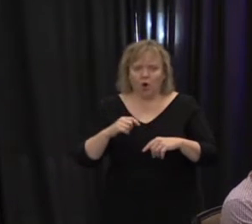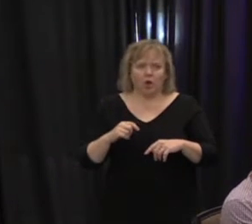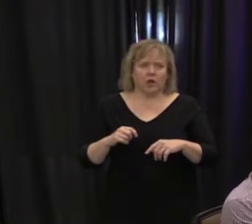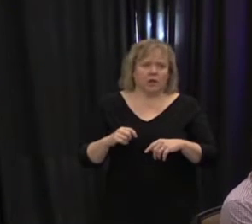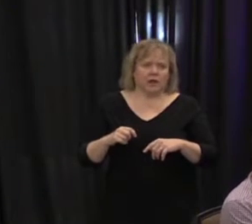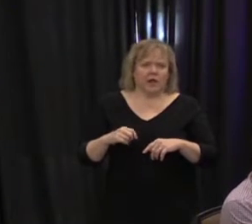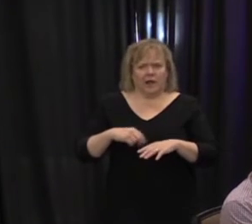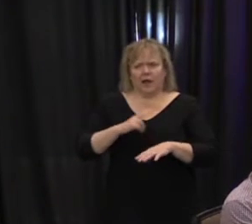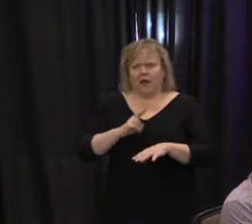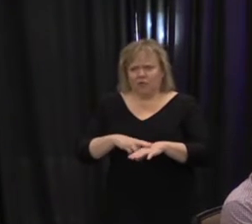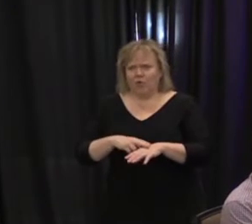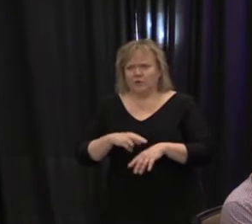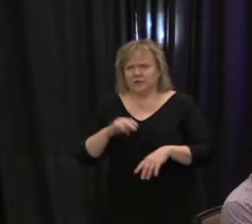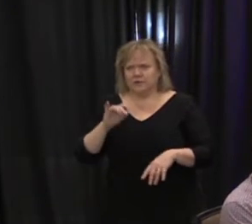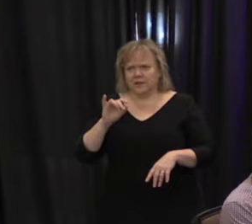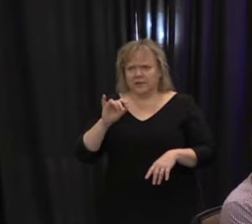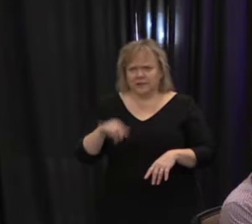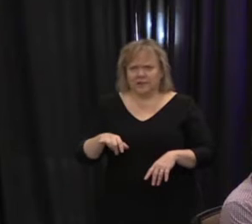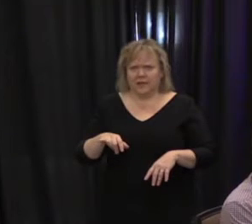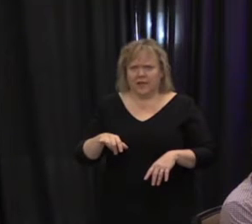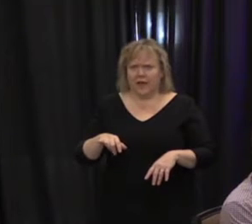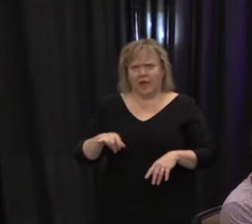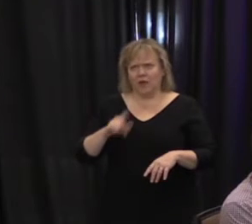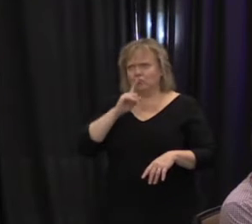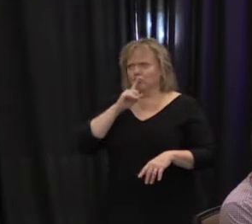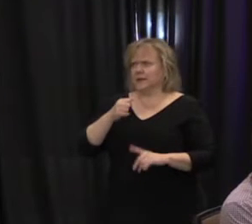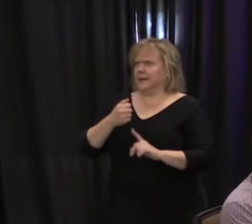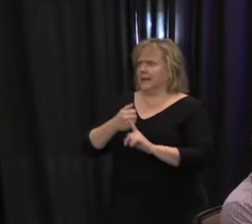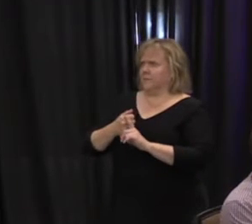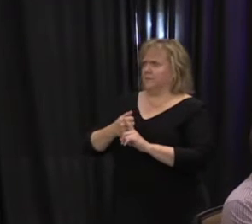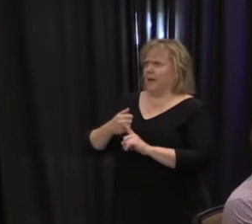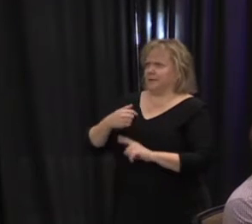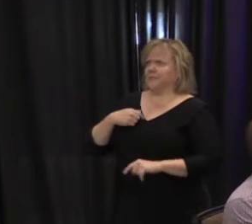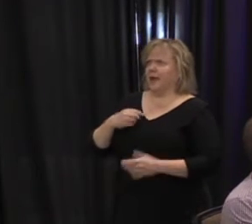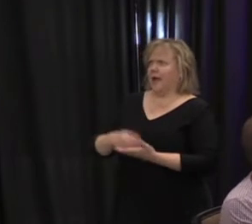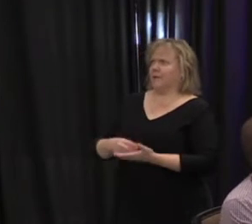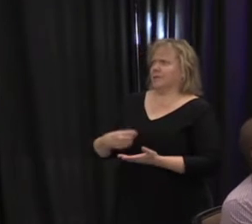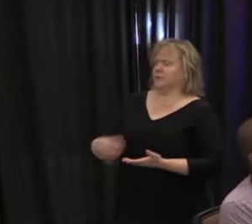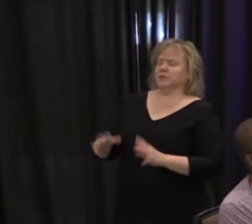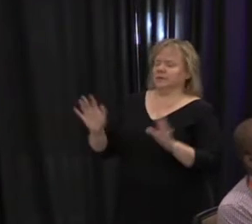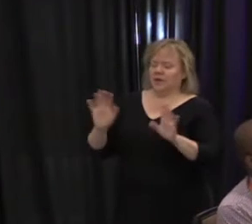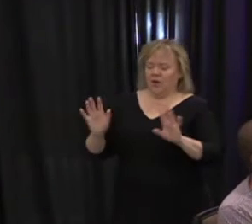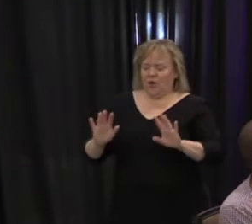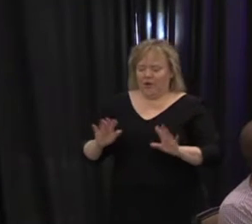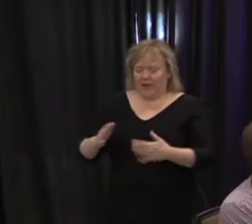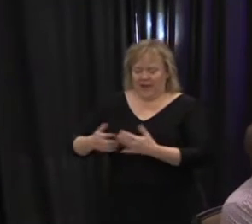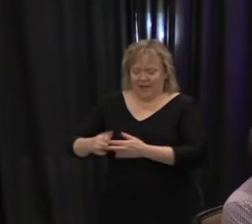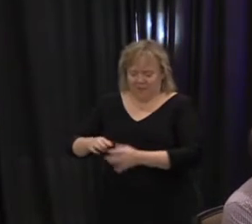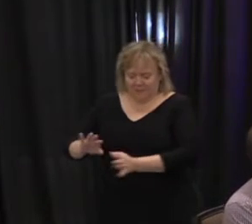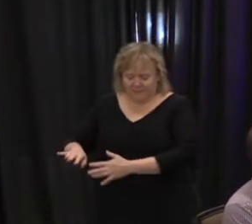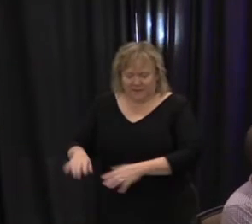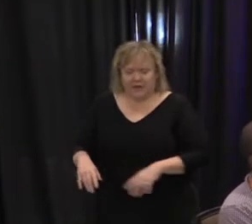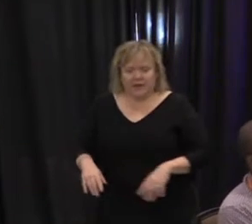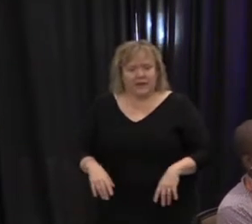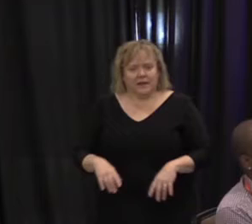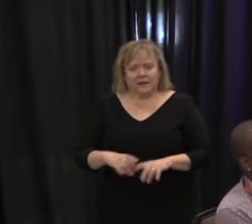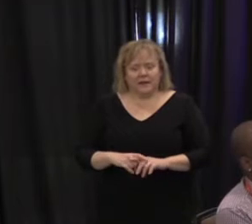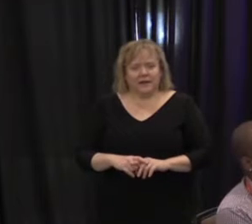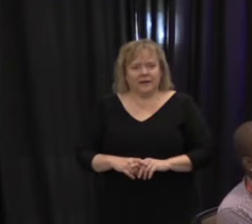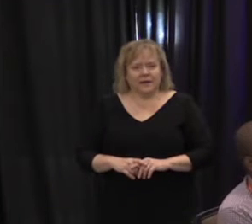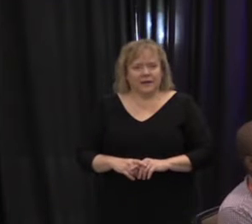that definitely has an influence on you being able to have it doesn't have any impact on you being able to have an abortion or not.